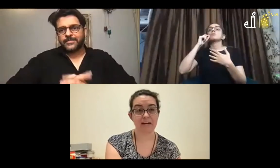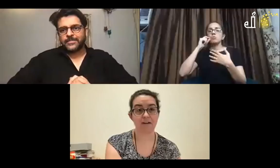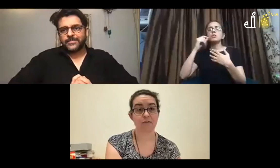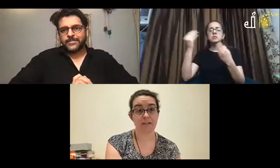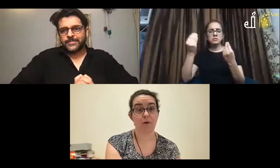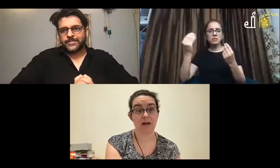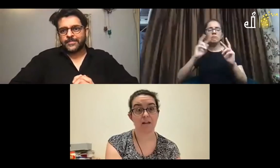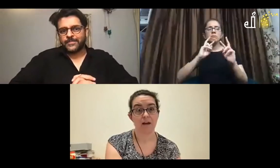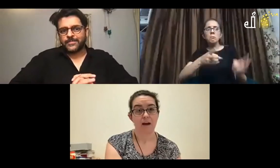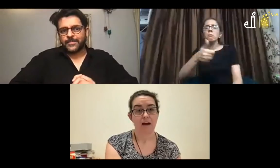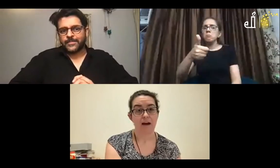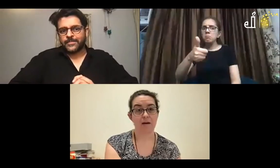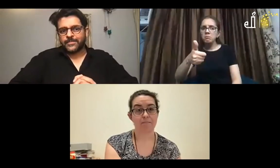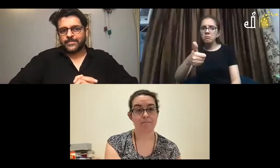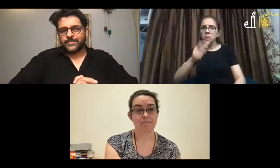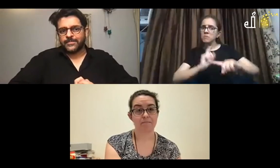to react really well.